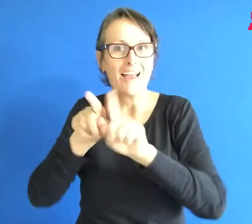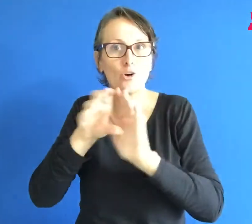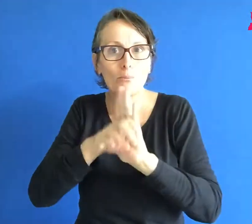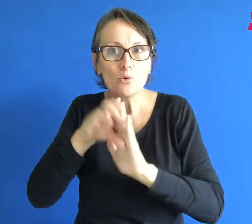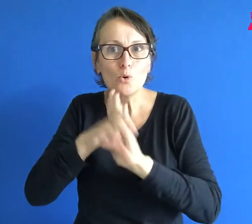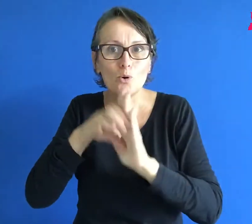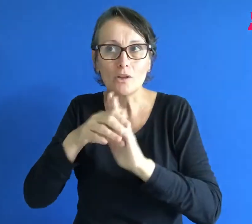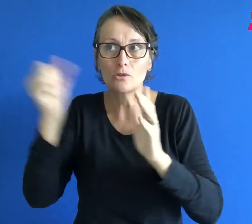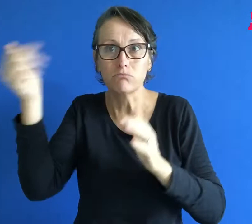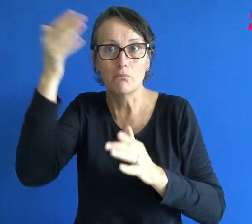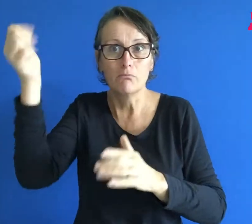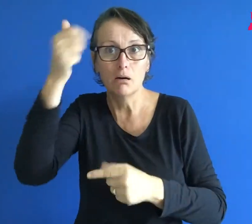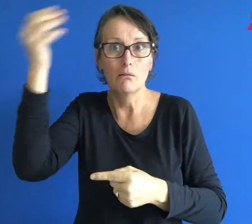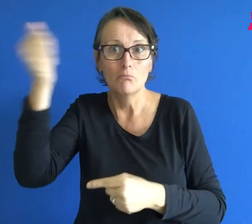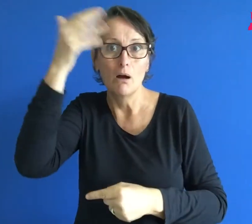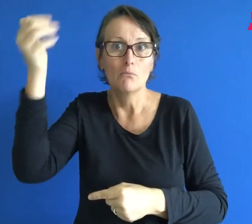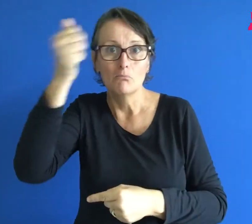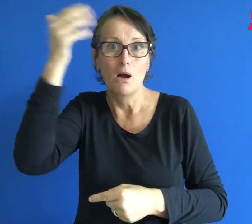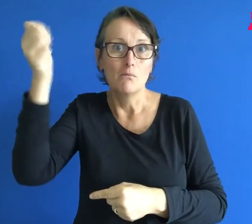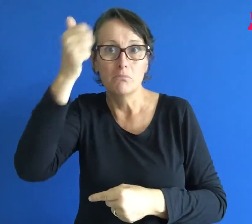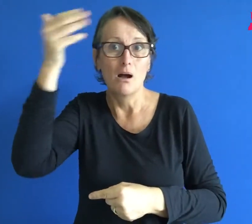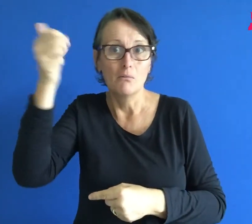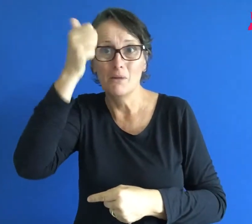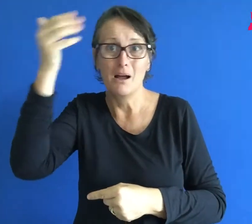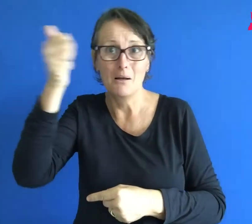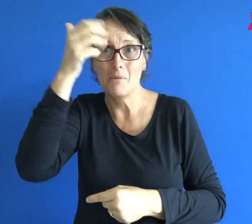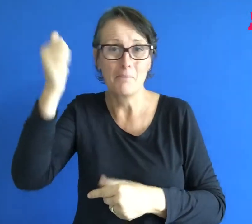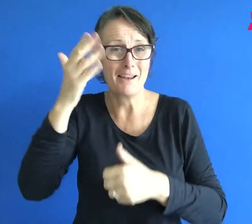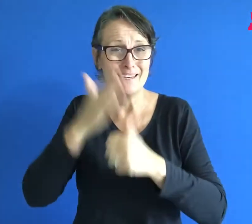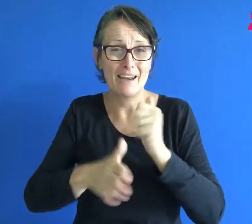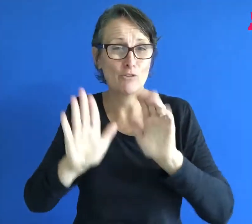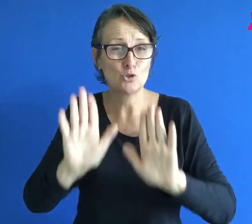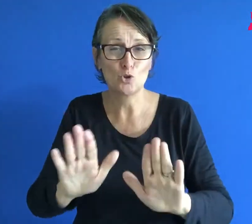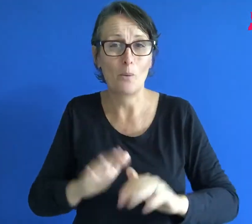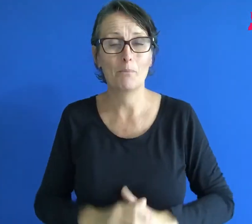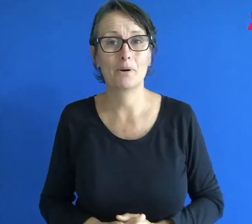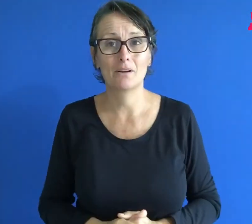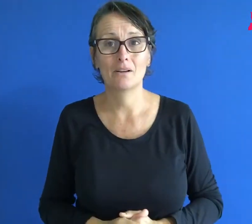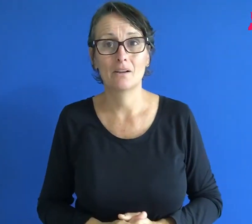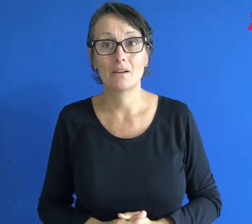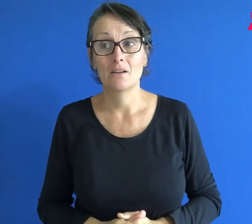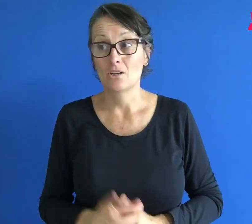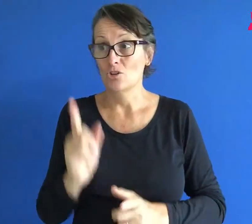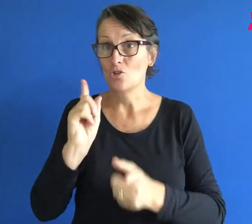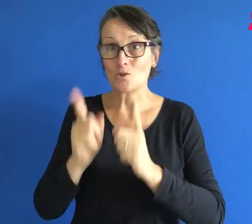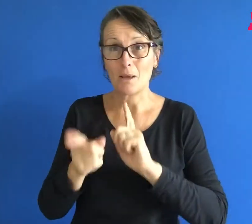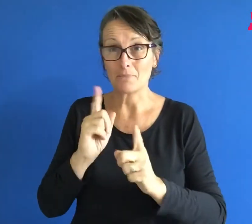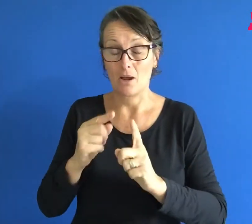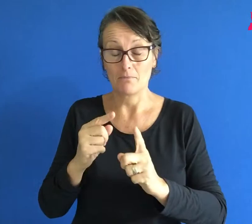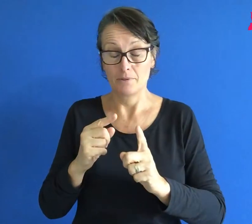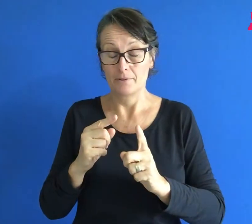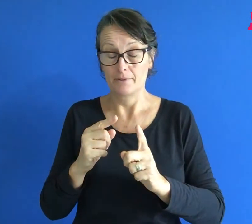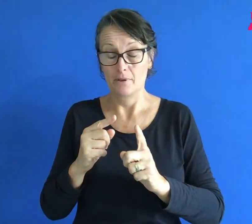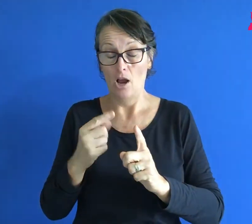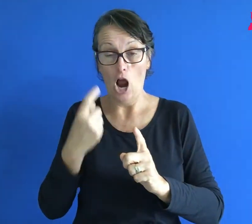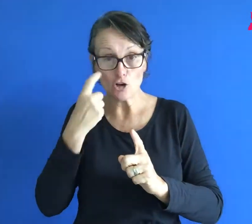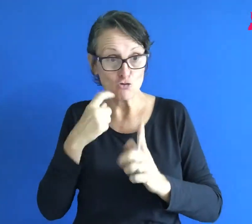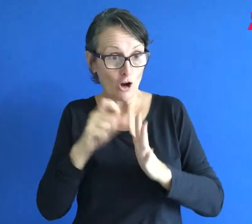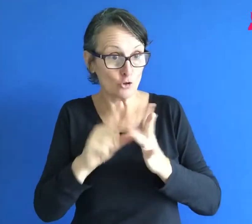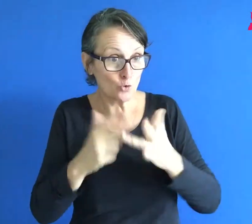just runs non-stop in front of me. So, I can be trying to look at something, but I can't see it because I got this slideshow running in